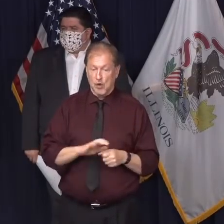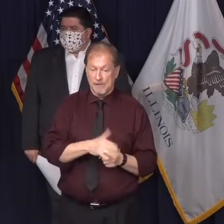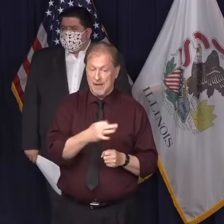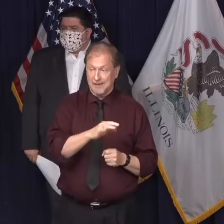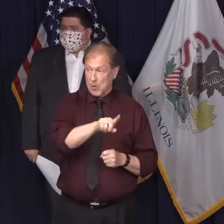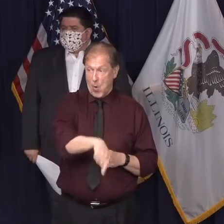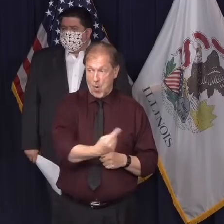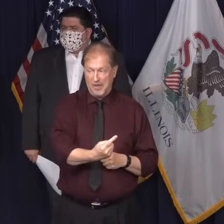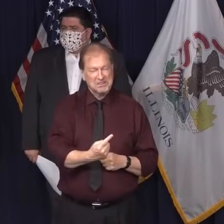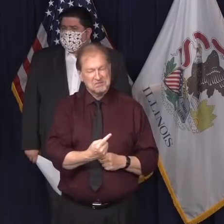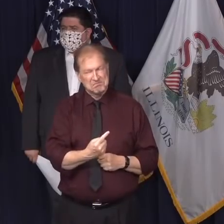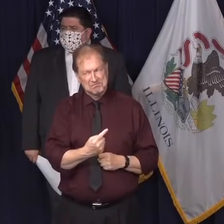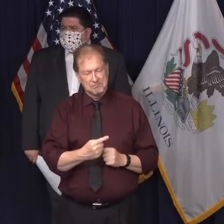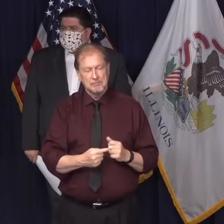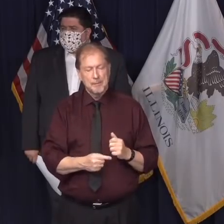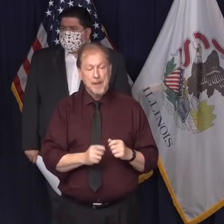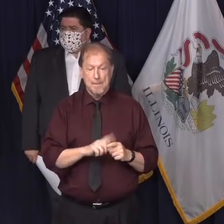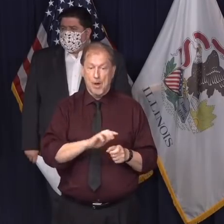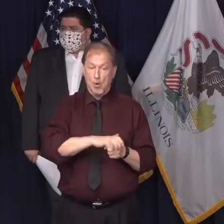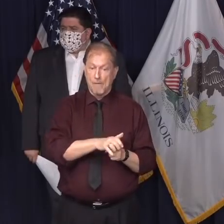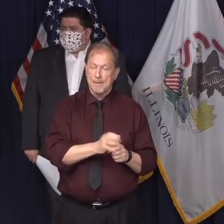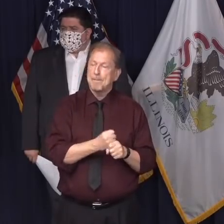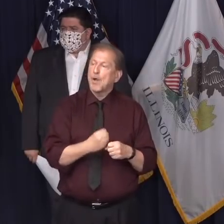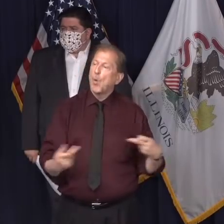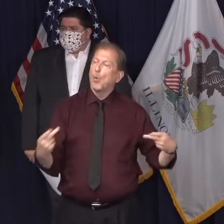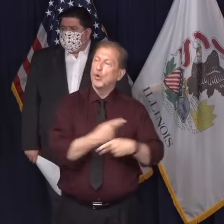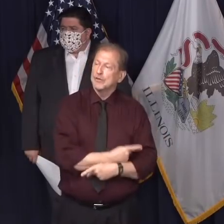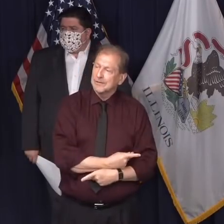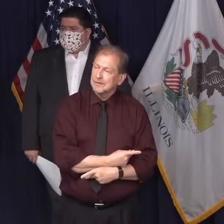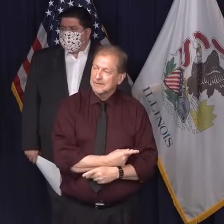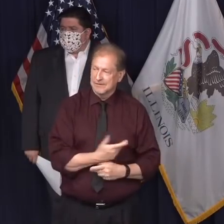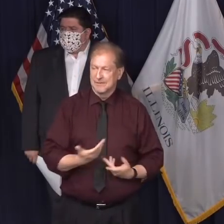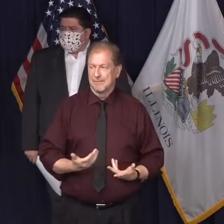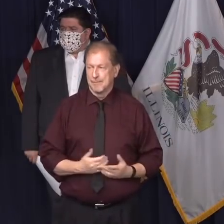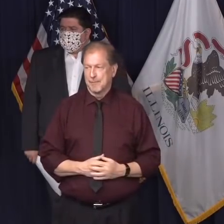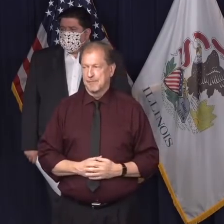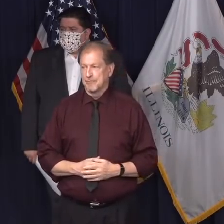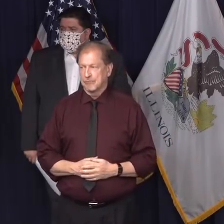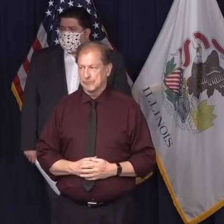but this COVID absolutely had some kind of contributory role.